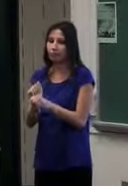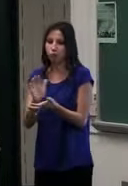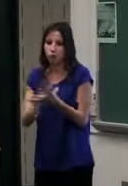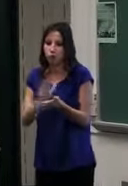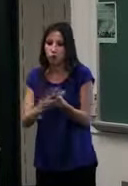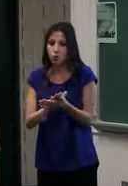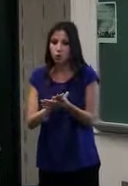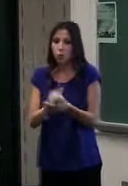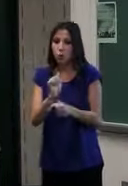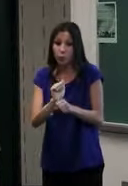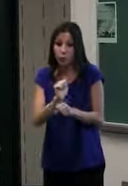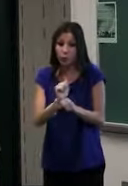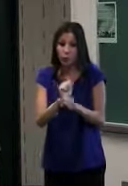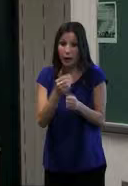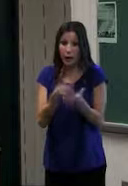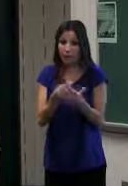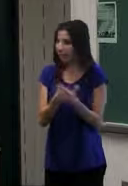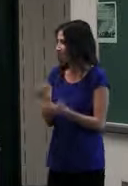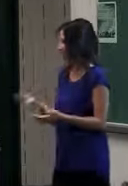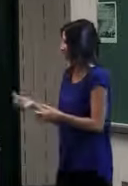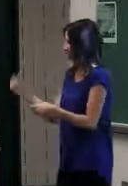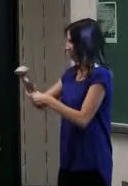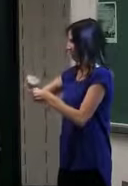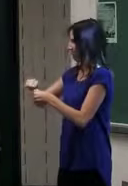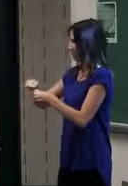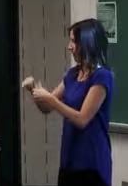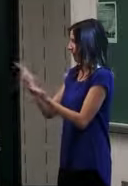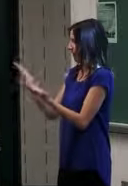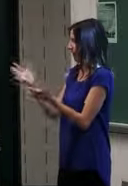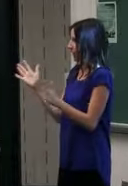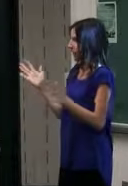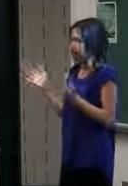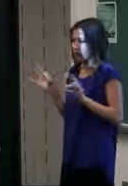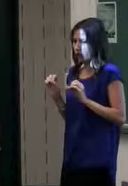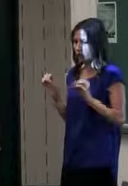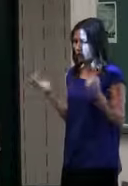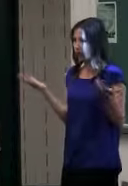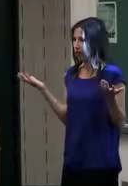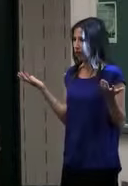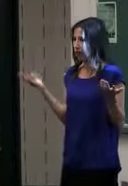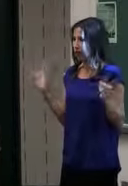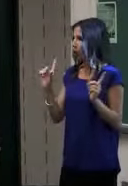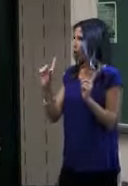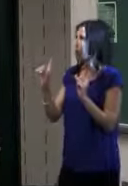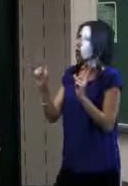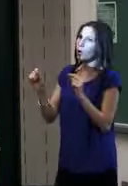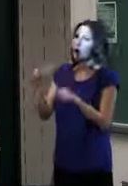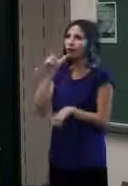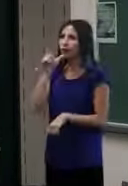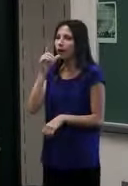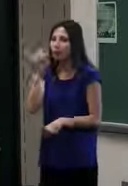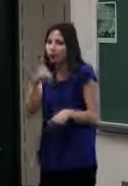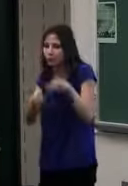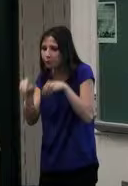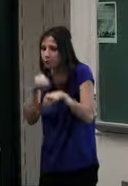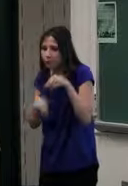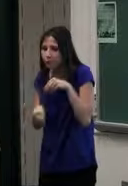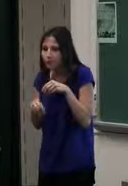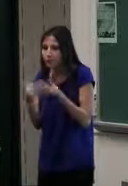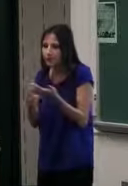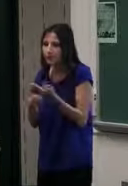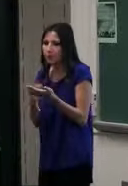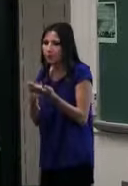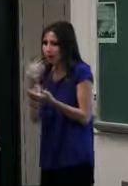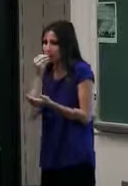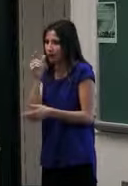And I had this whole mindset I was gonna, you know, buy all this food, pack a lunch every day. And there's just some days I didn't eat lunch because